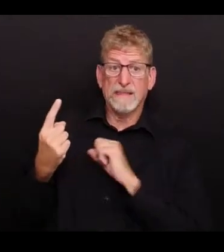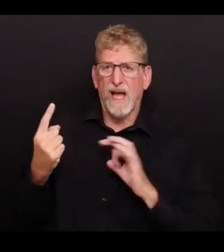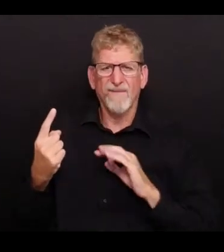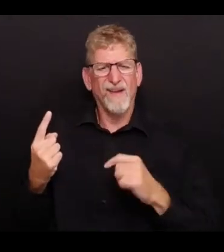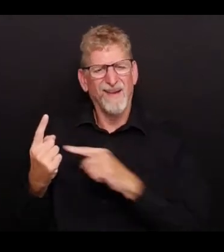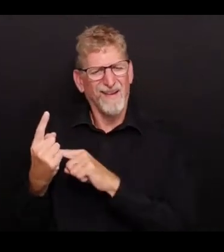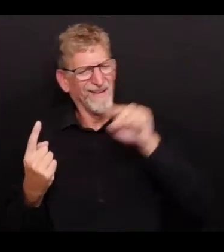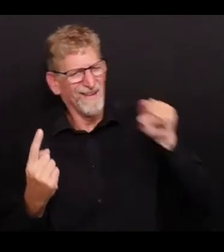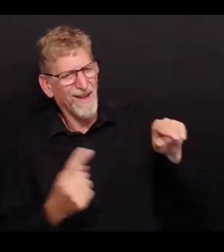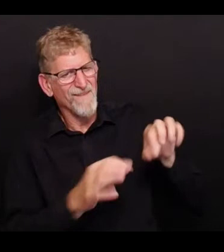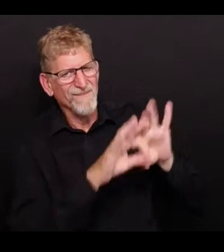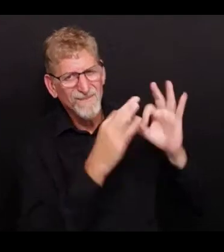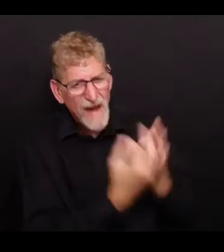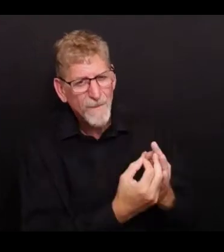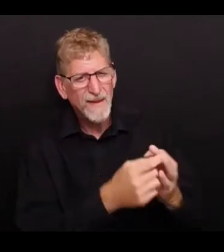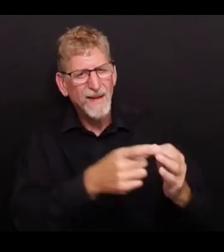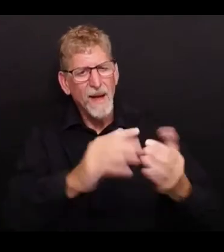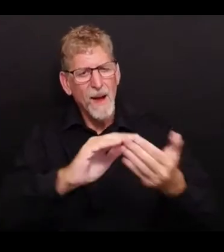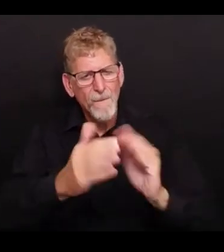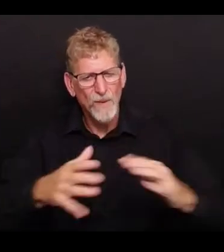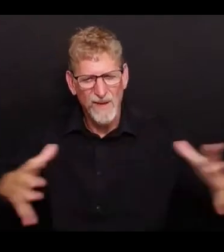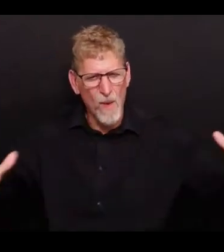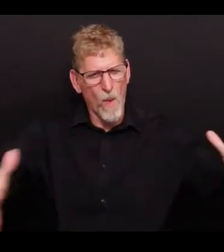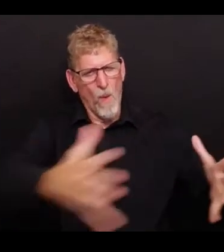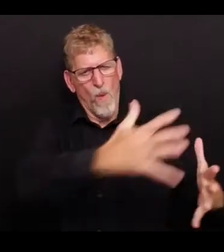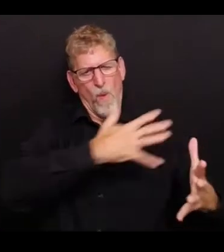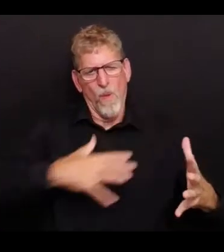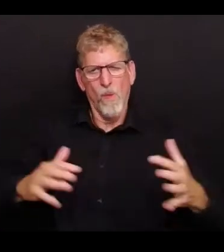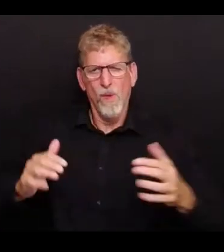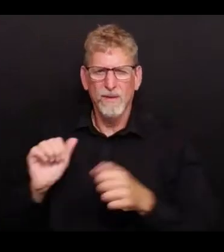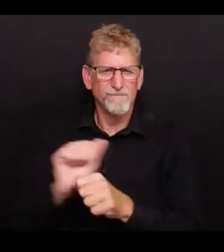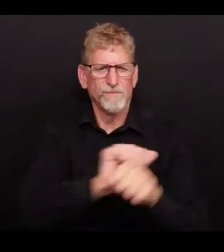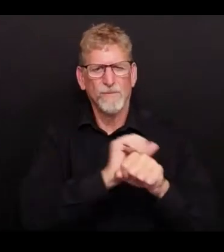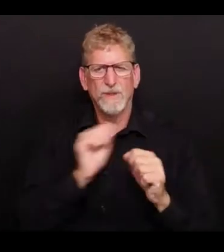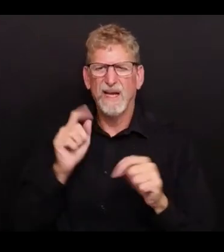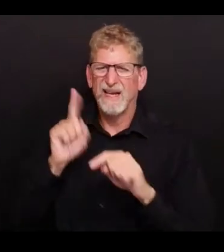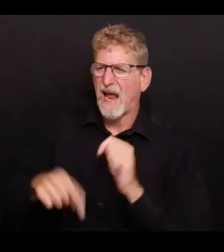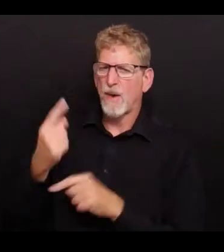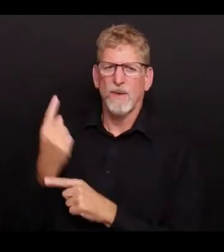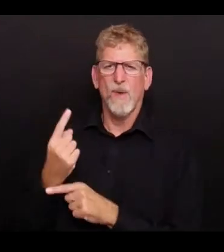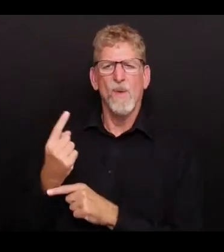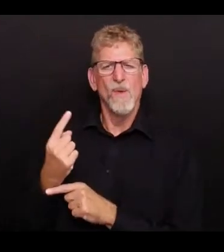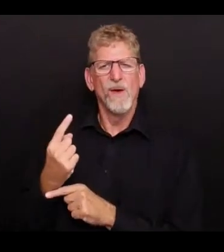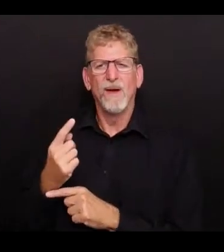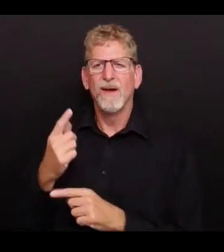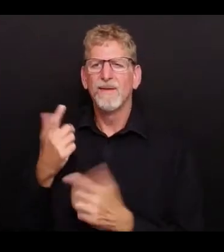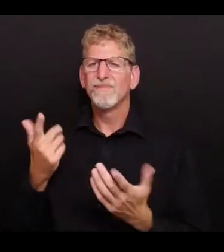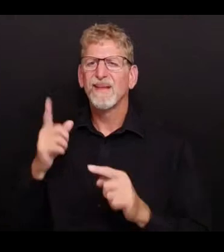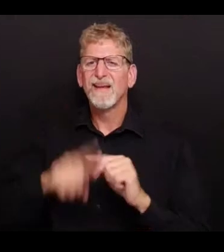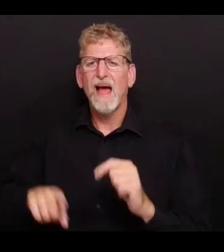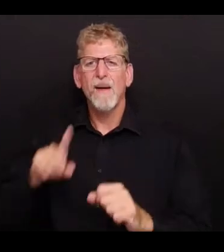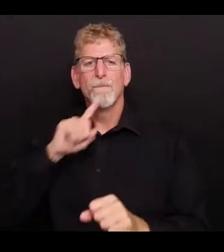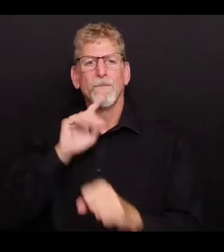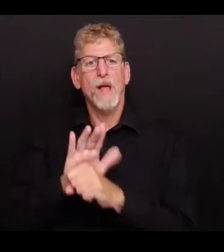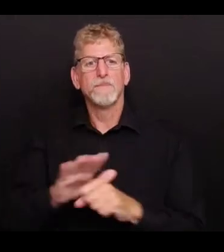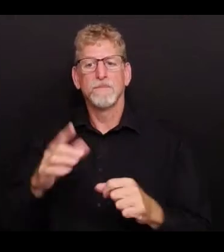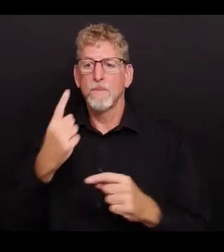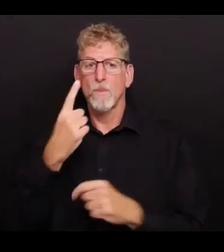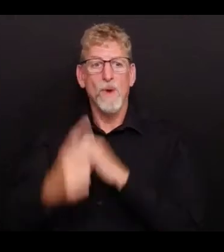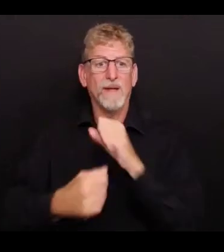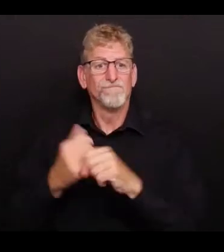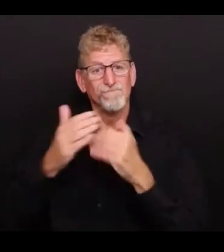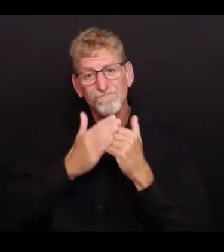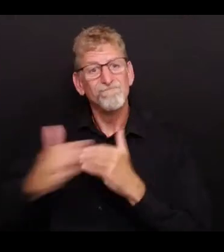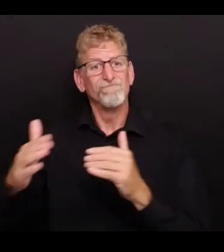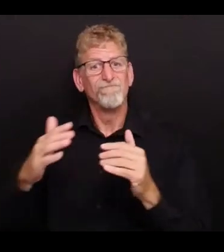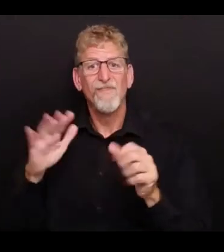not ensure a successful school year. We need the support and commitment of parents and families. Because here's the thing, COVID